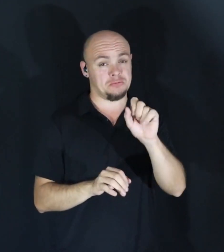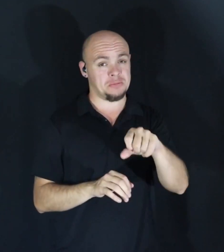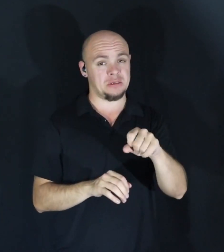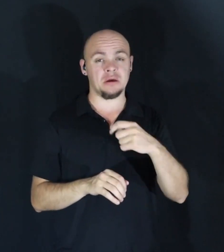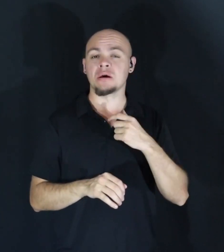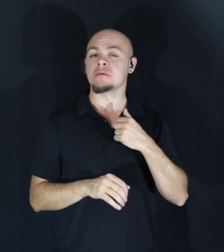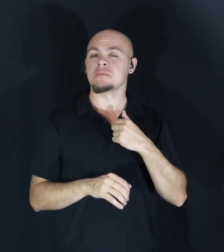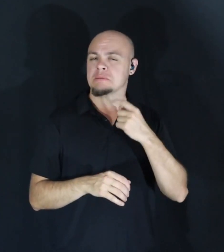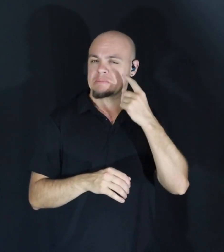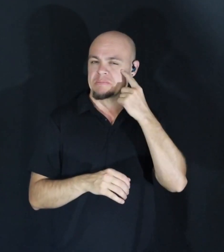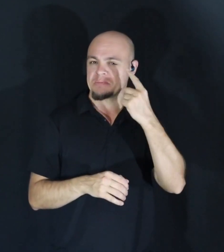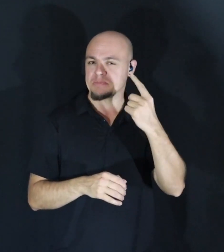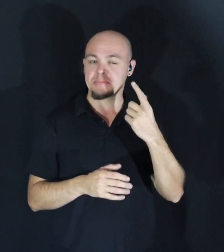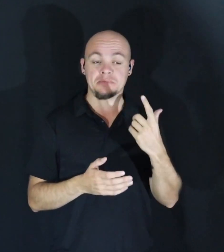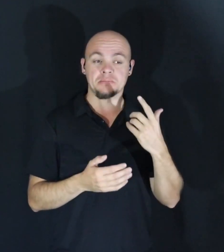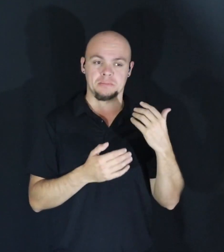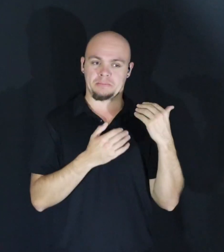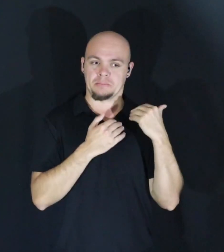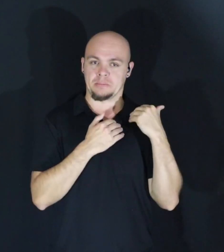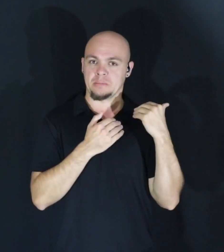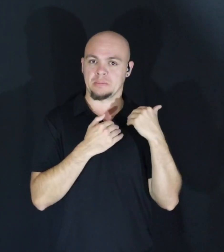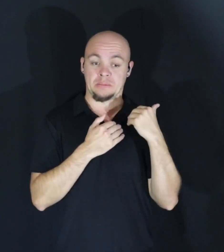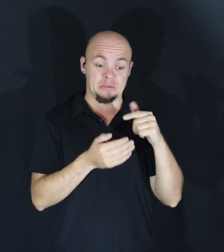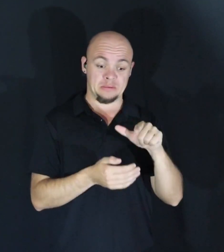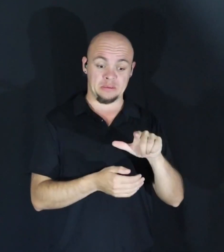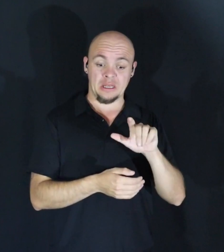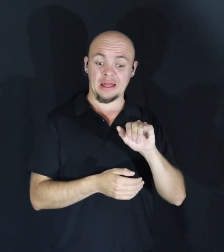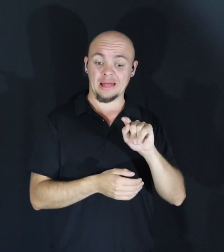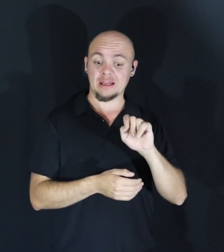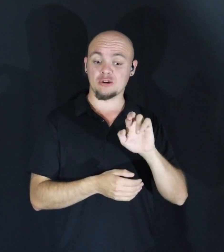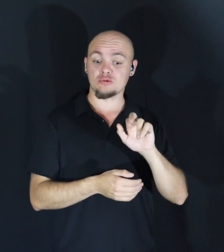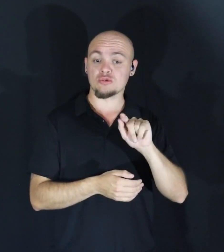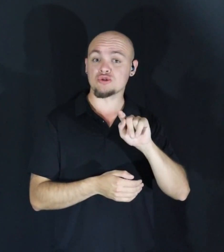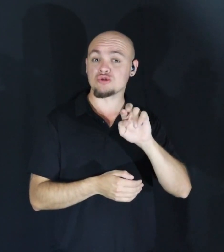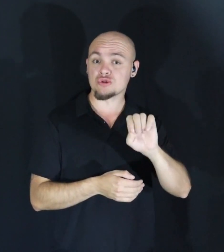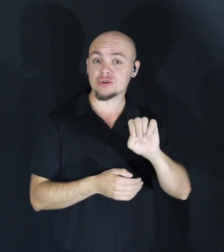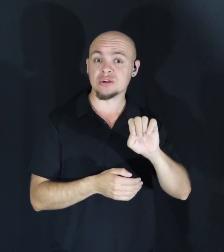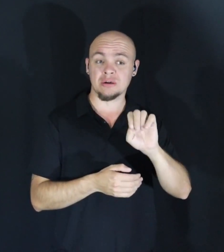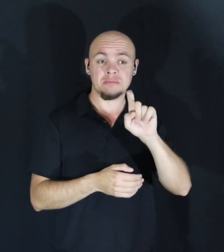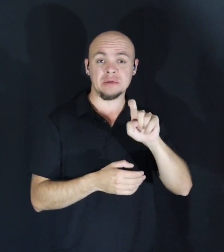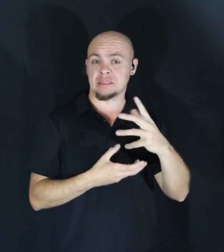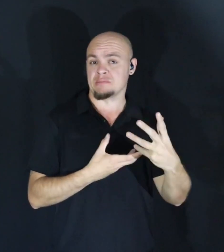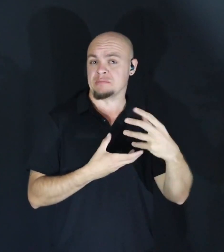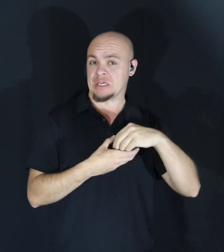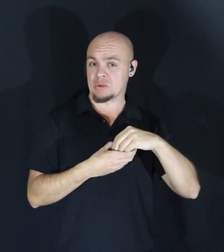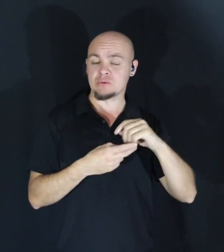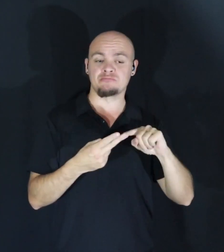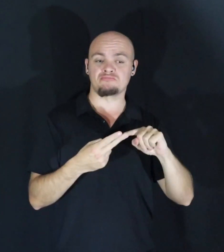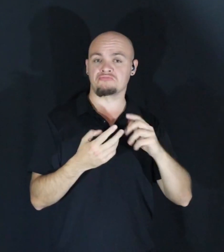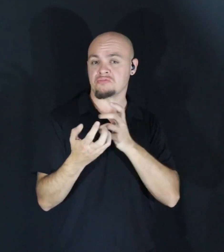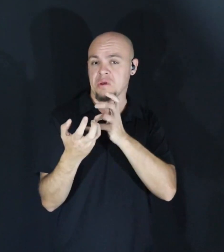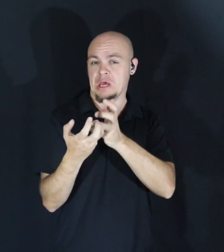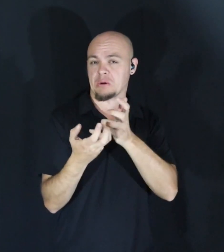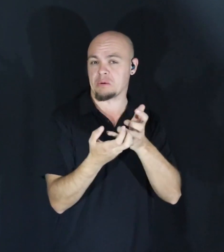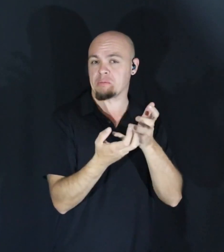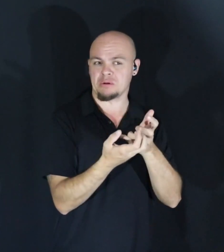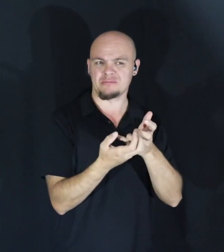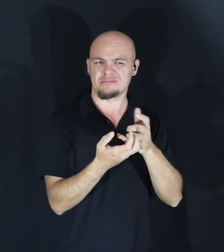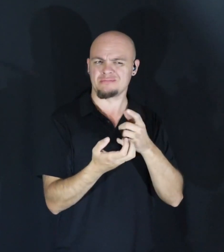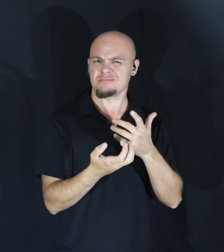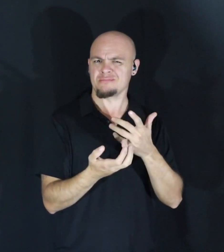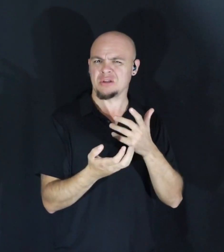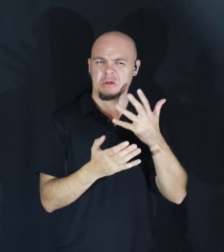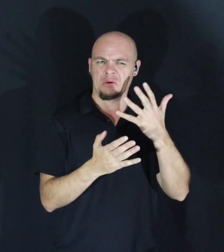that it is the duty and responsibility of literature to be inclusive and equitable. Because why would you only ever want to